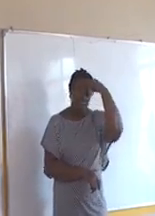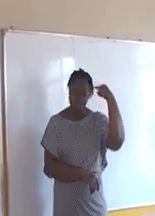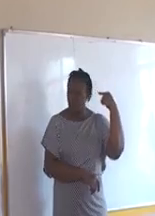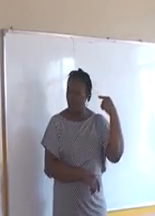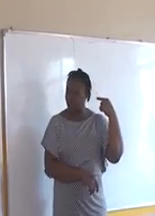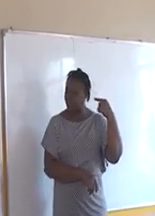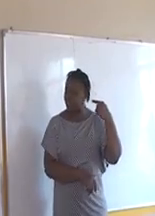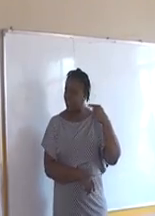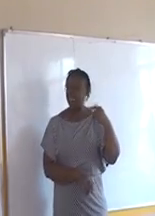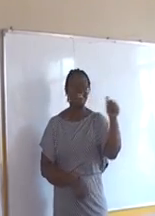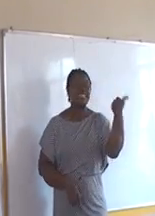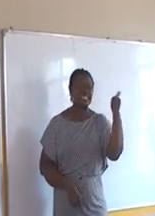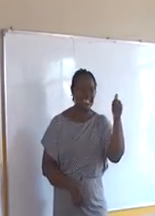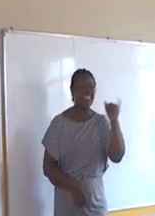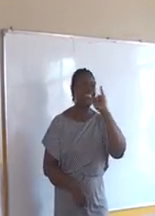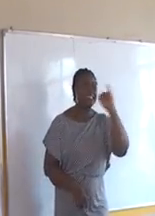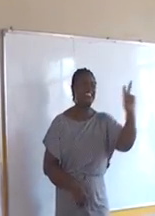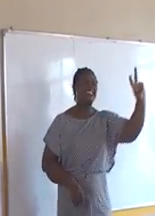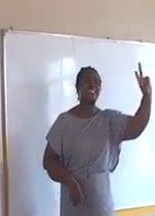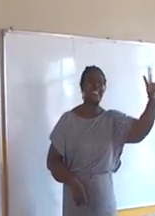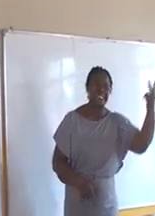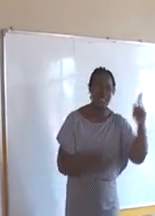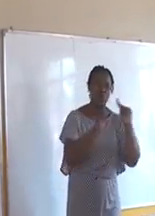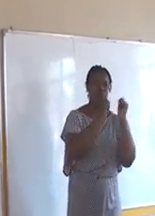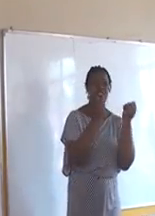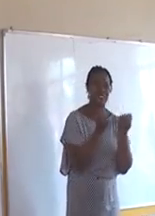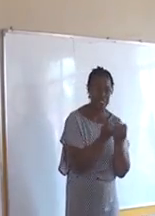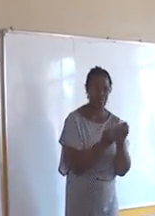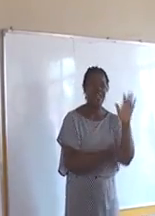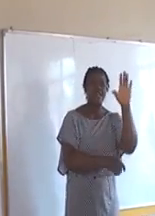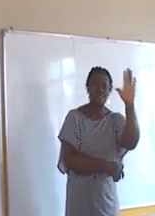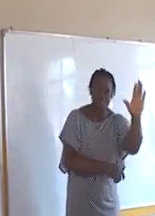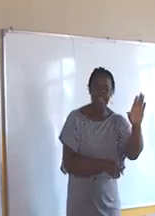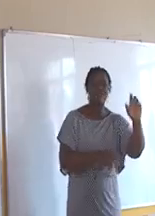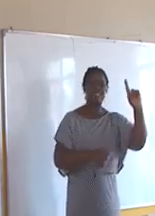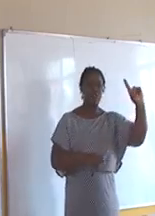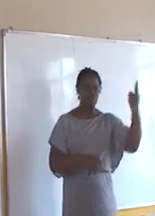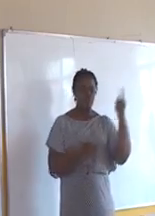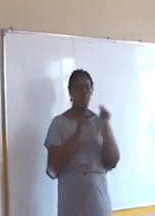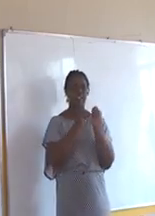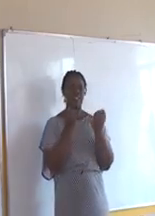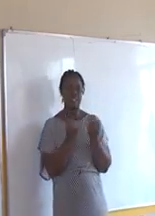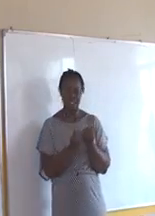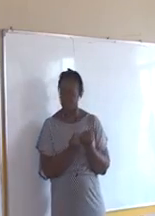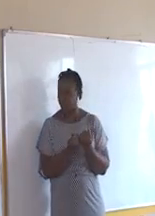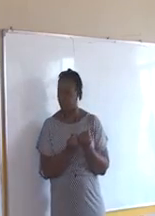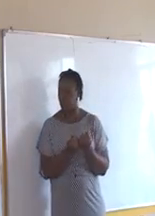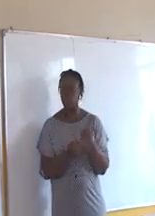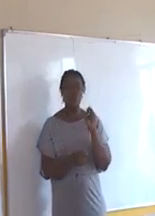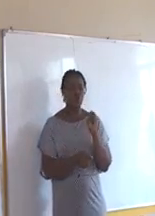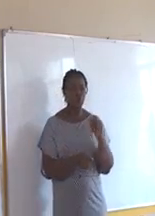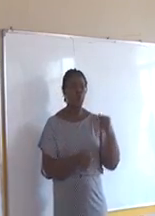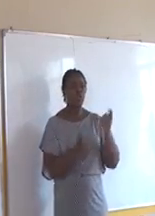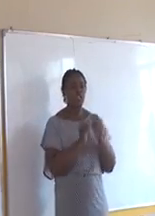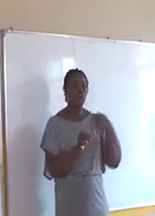Because the 10 is the second 10. The 5 is the first 10. So if we do